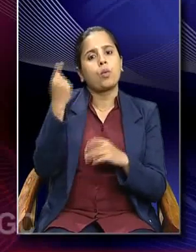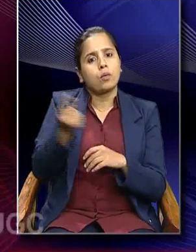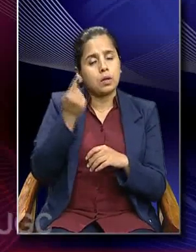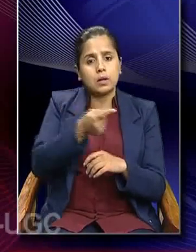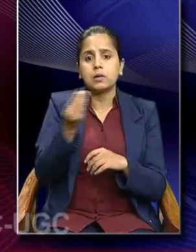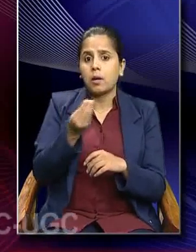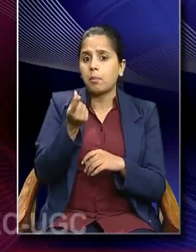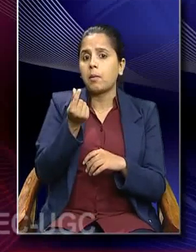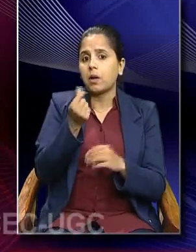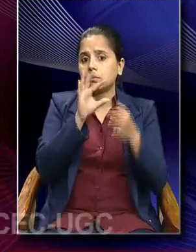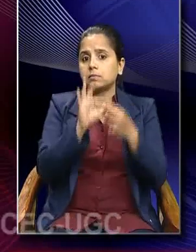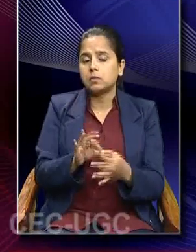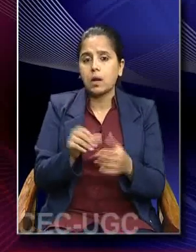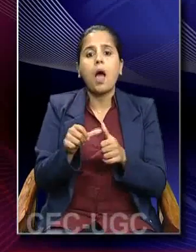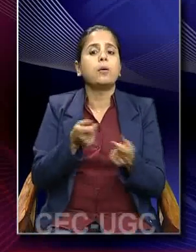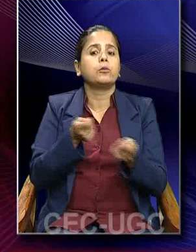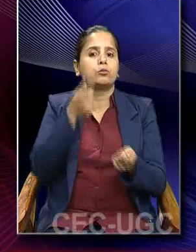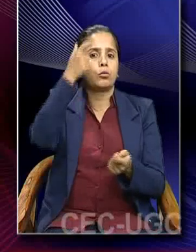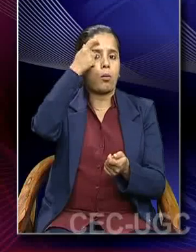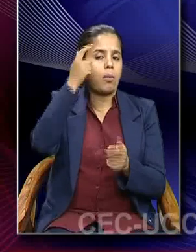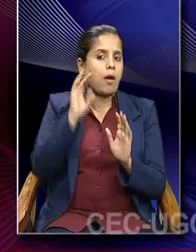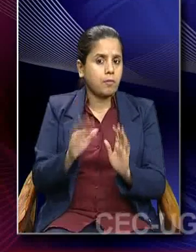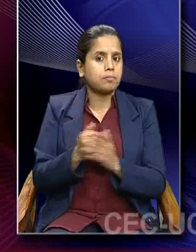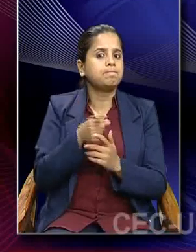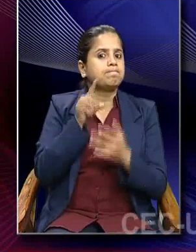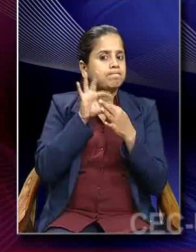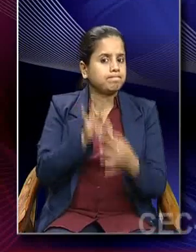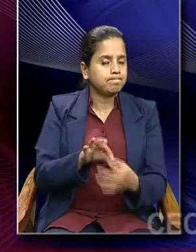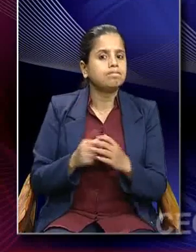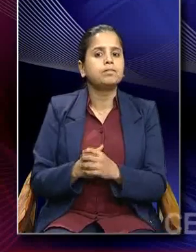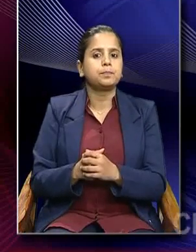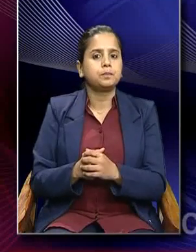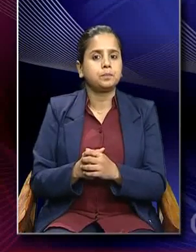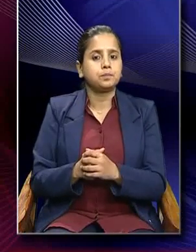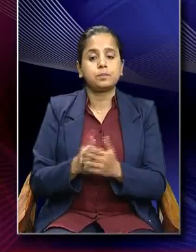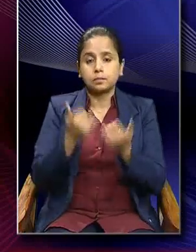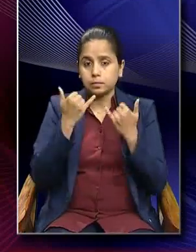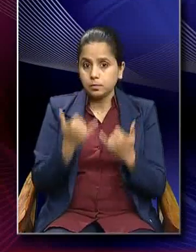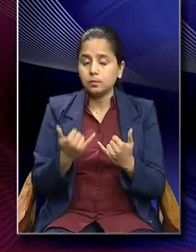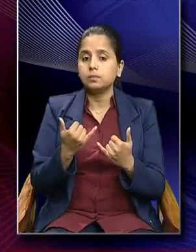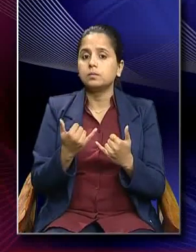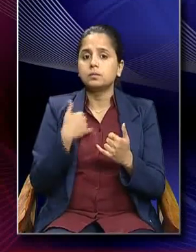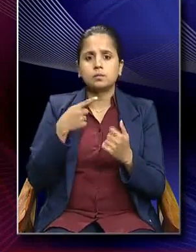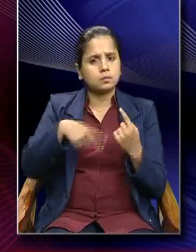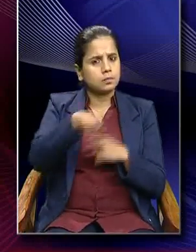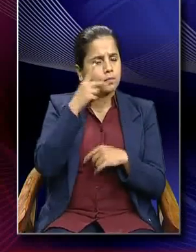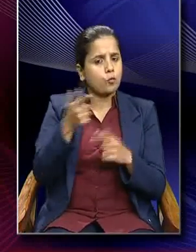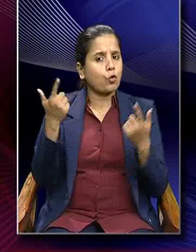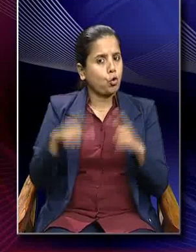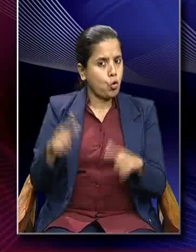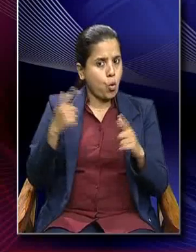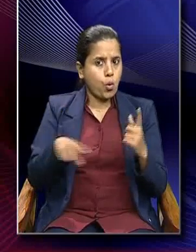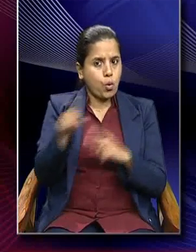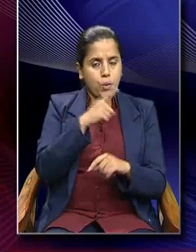monitoring aspects and administrative issues which are associated. Now, these are the losses